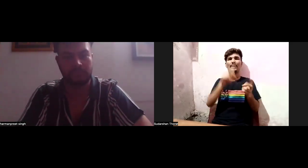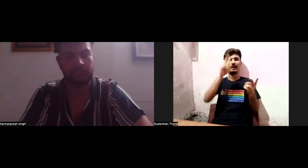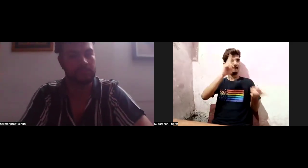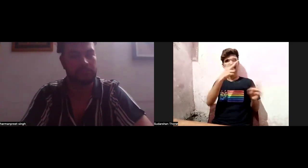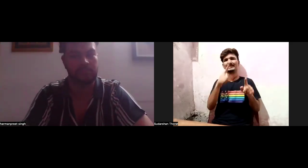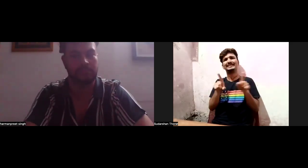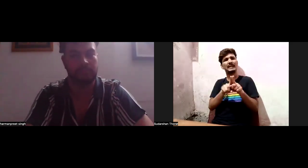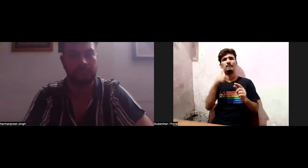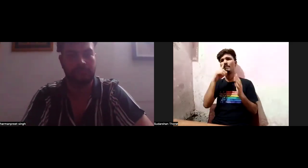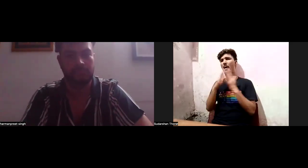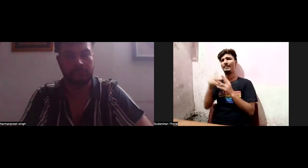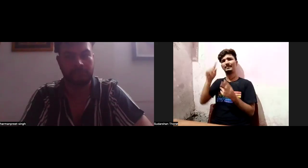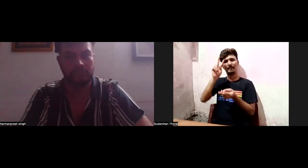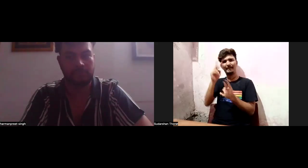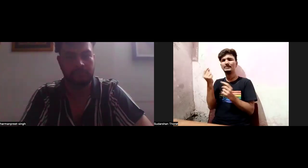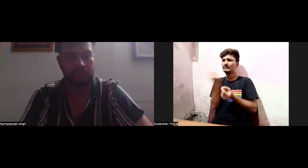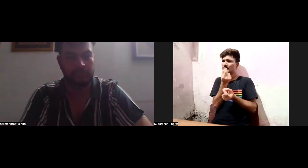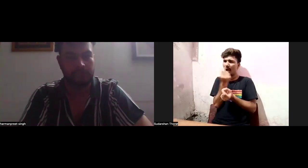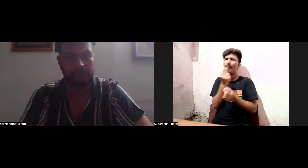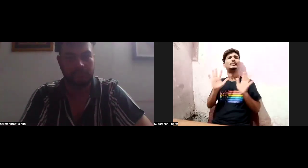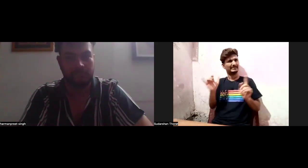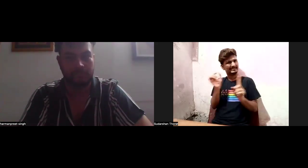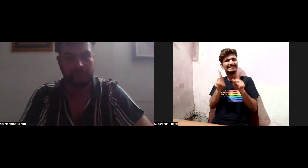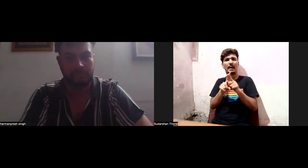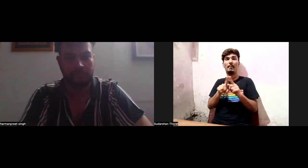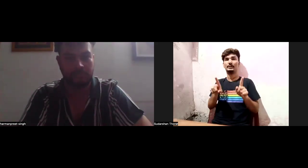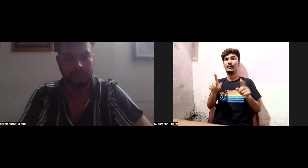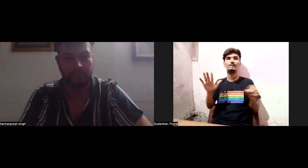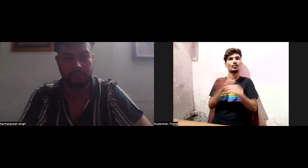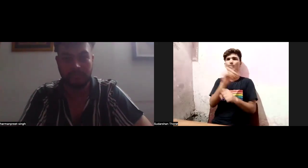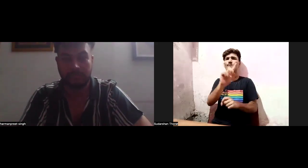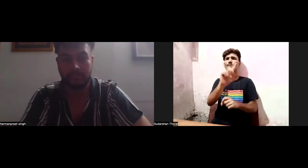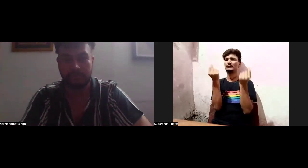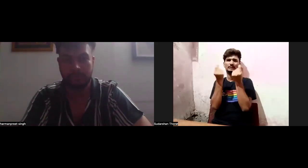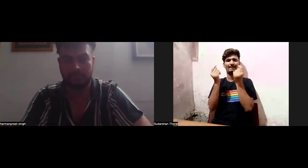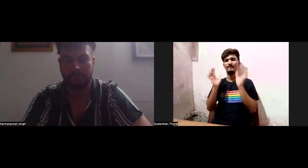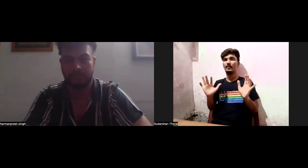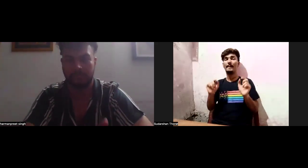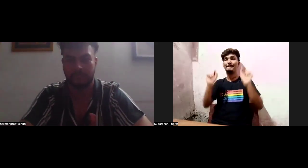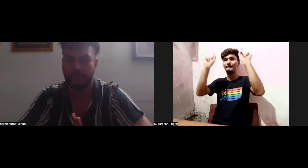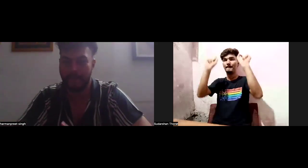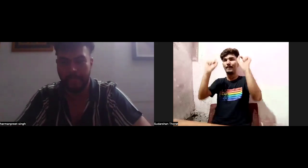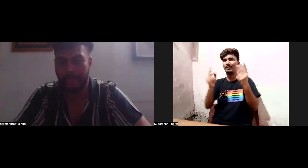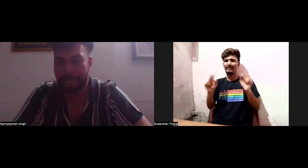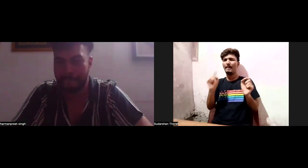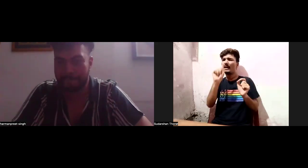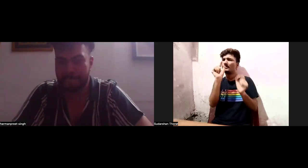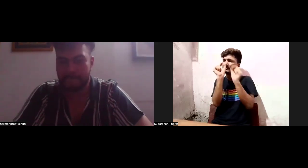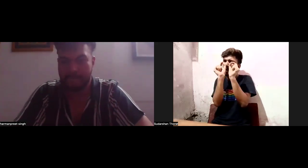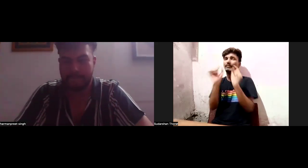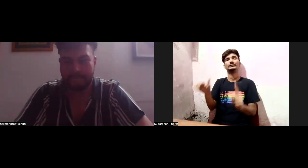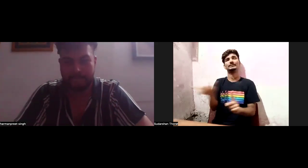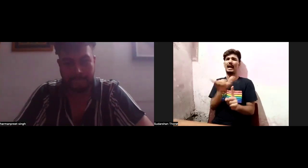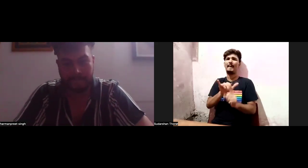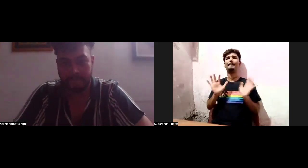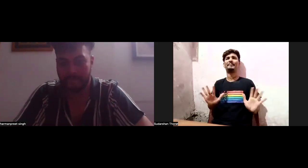their own problems, correct? But there are sometimes there could be misunderstanding as well, not the complete one, but there